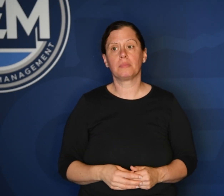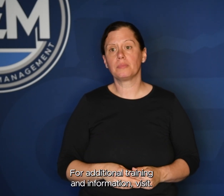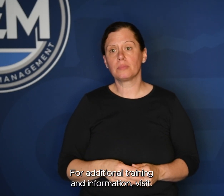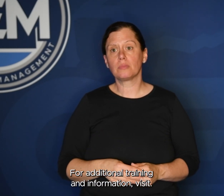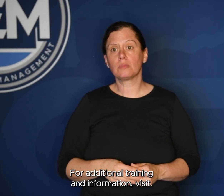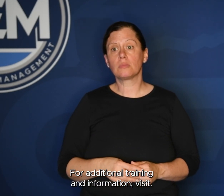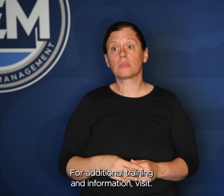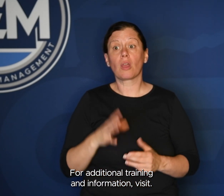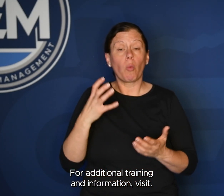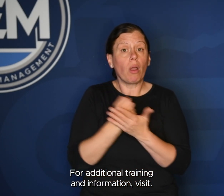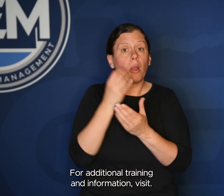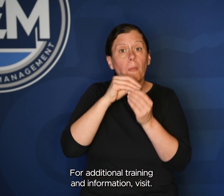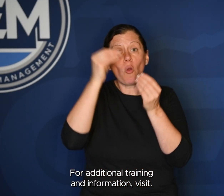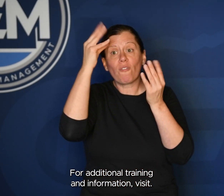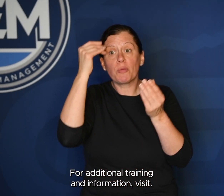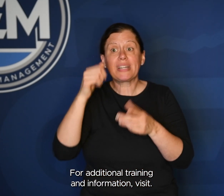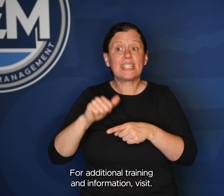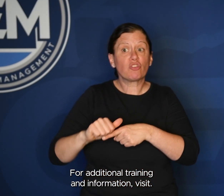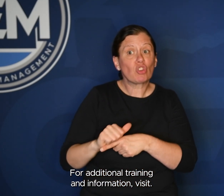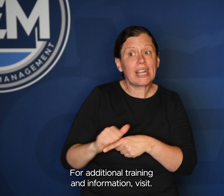For additional training and information, visit